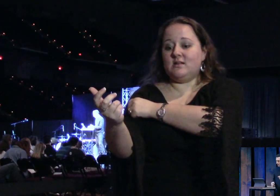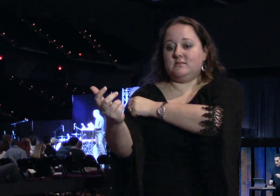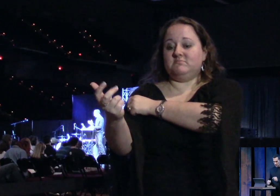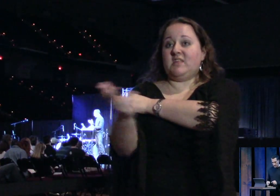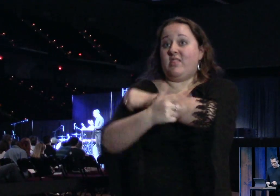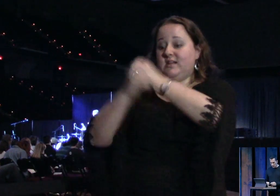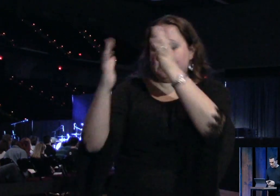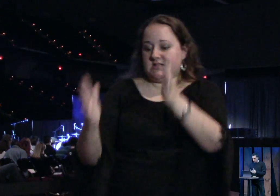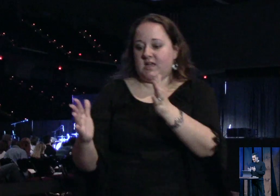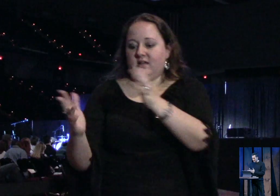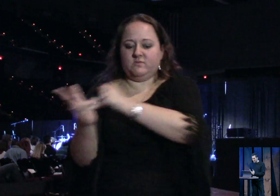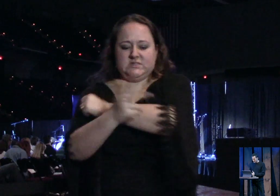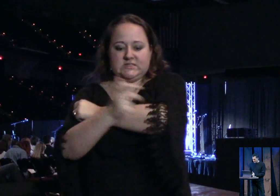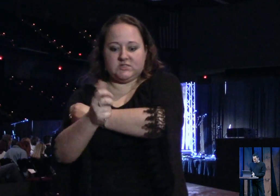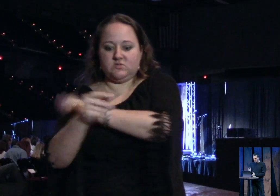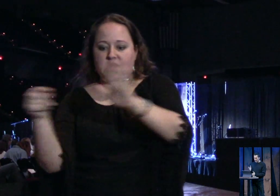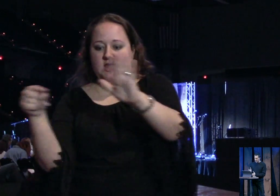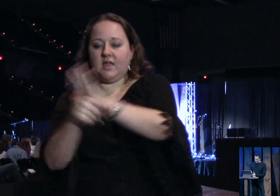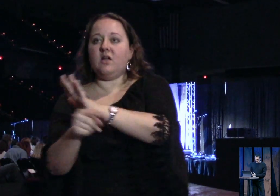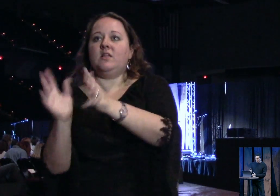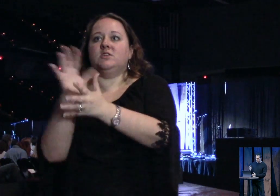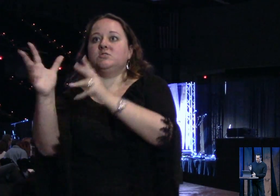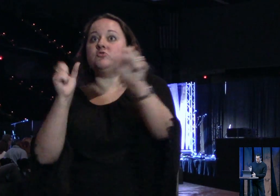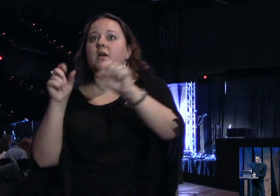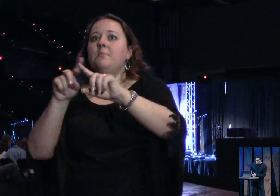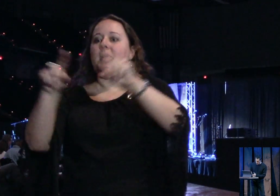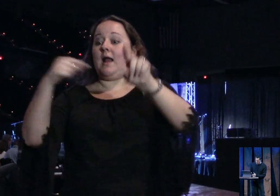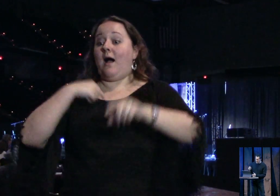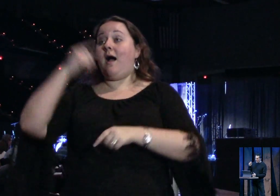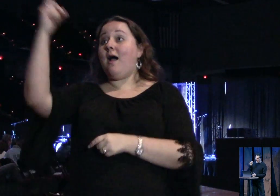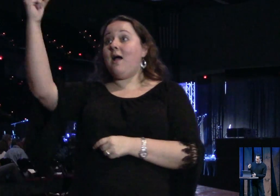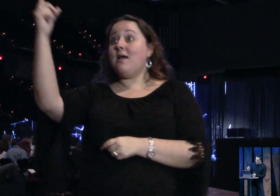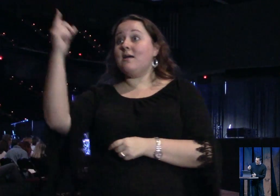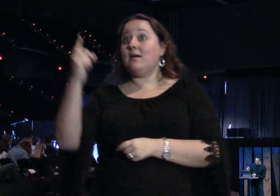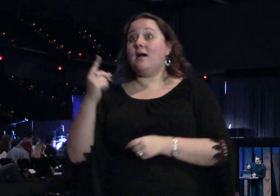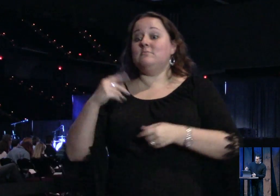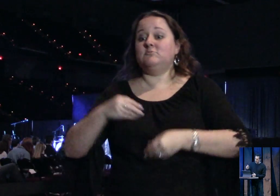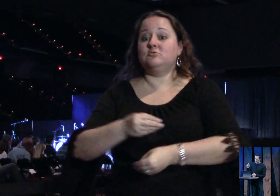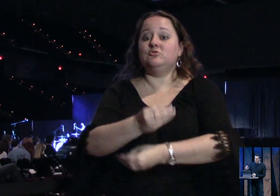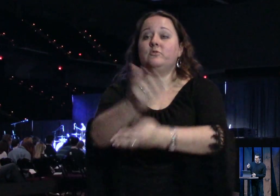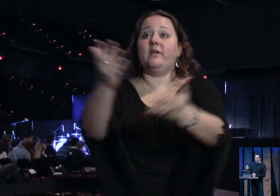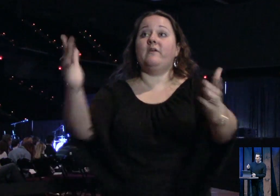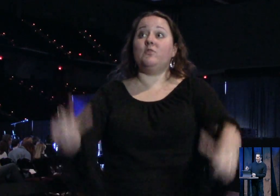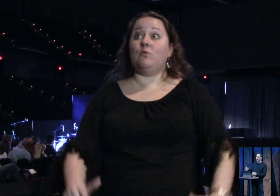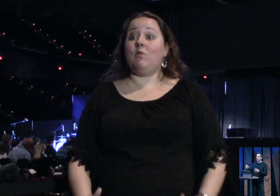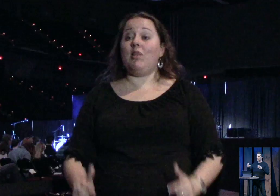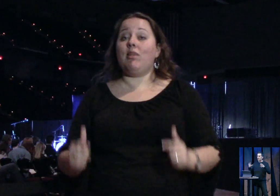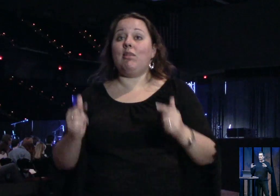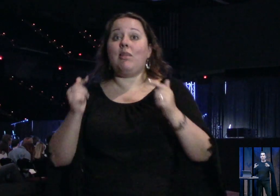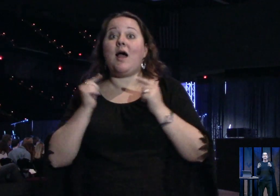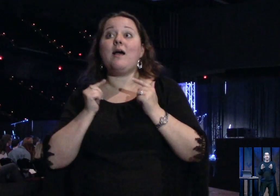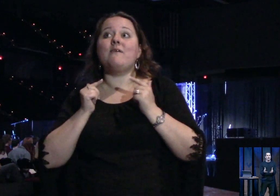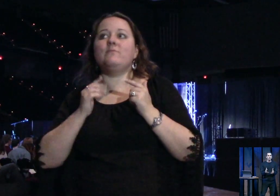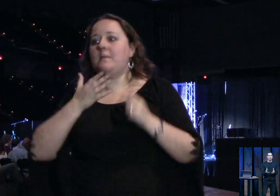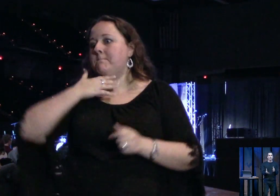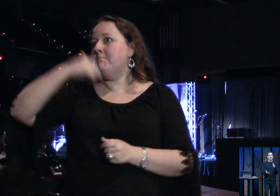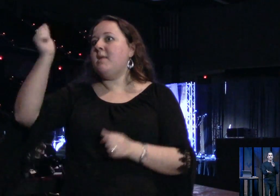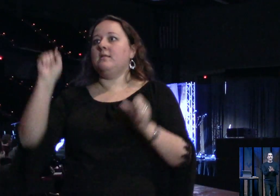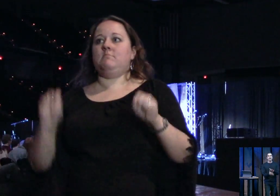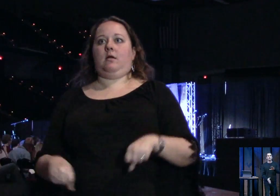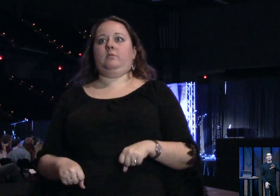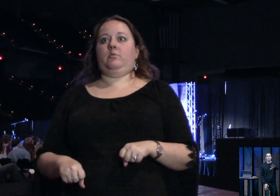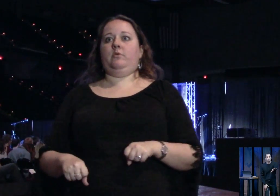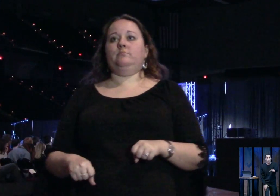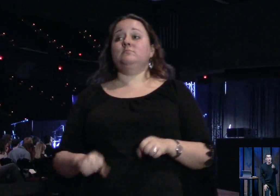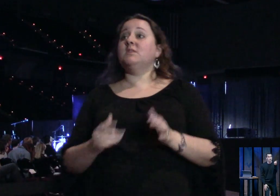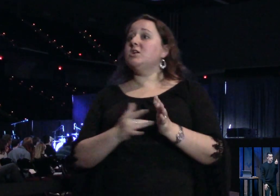thief comes only to steal and kill and destroy. I have come that they may have life and